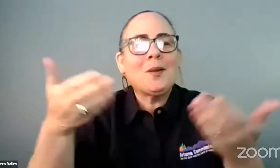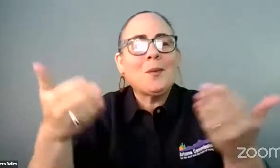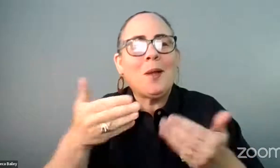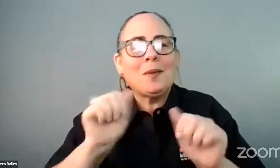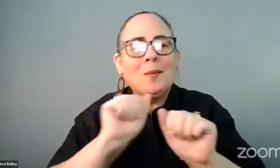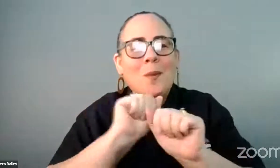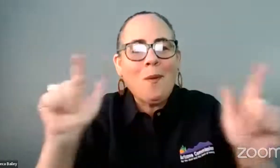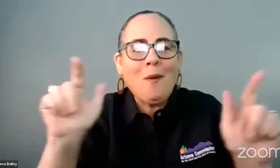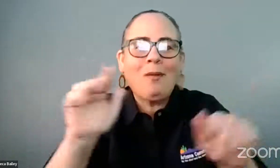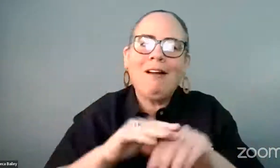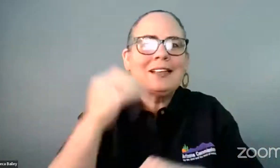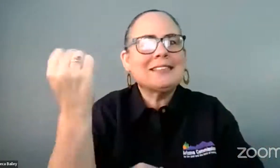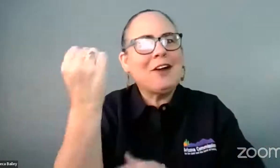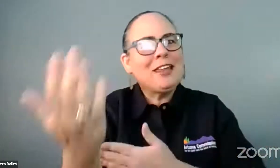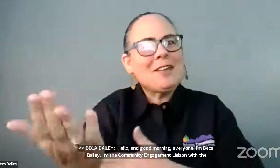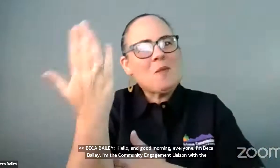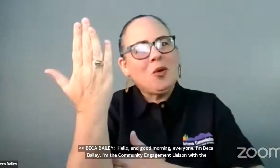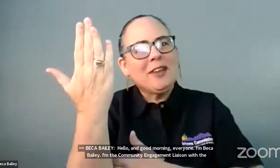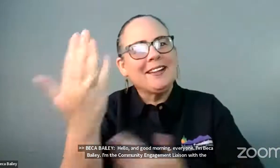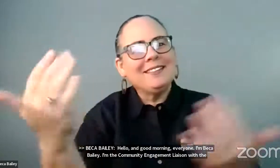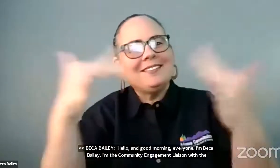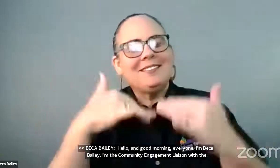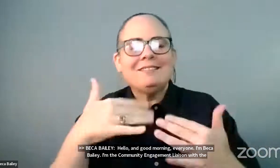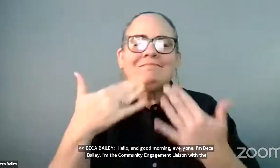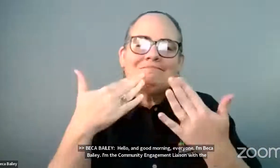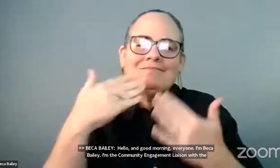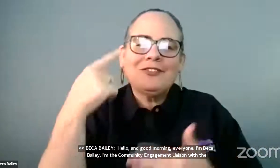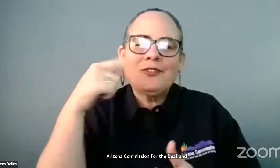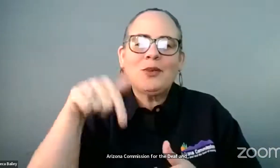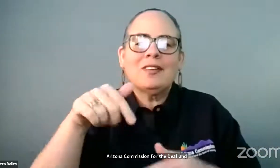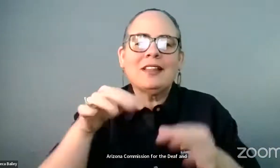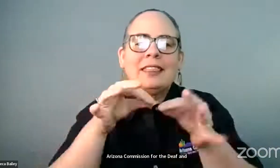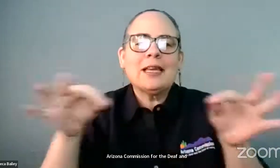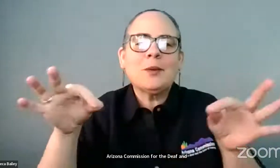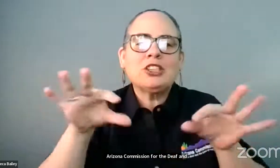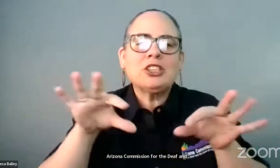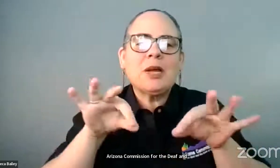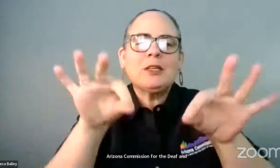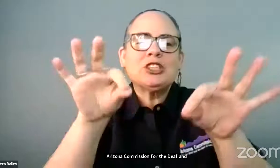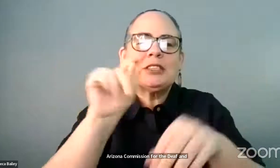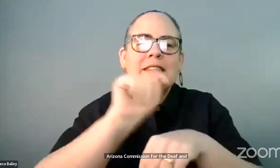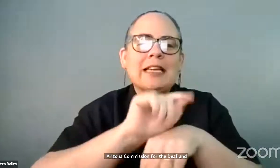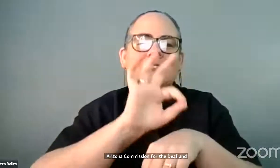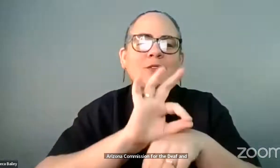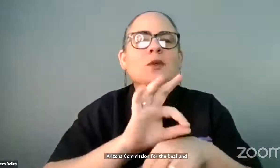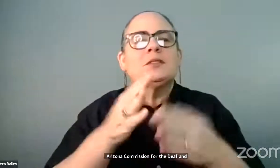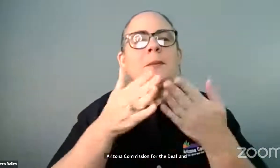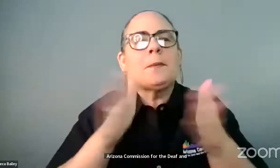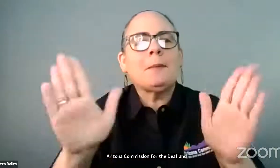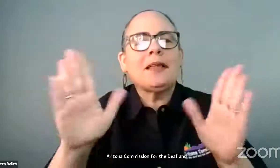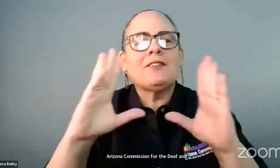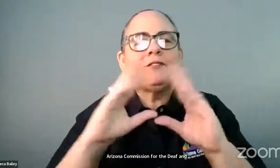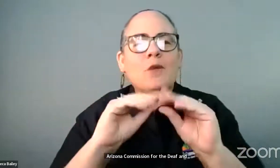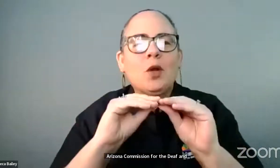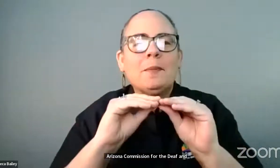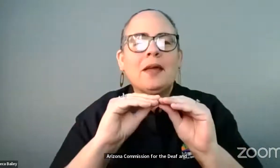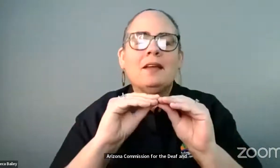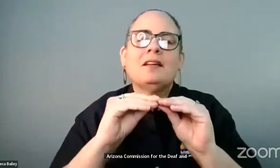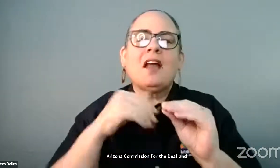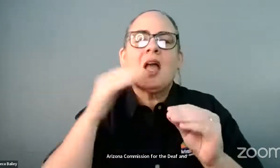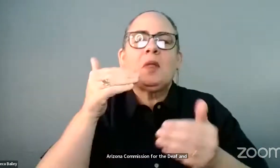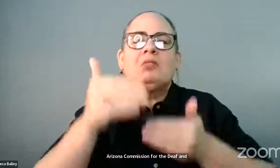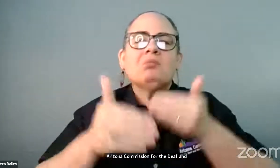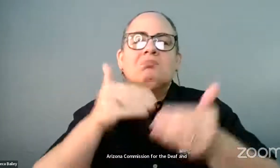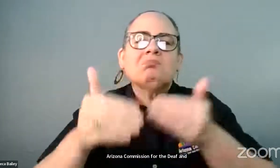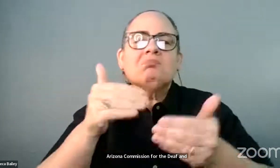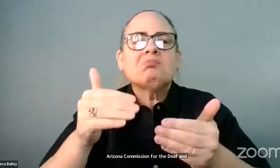Commission for the Deaf and Hard of Hearing. I want to welcome you all on this Saturday morning. Thank you for attending the Language Acquisition Task Force